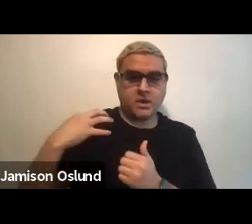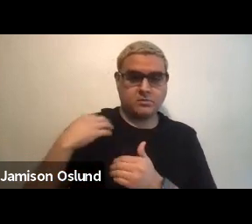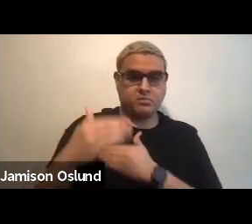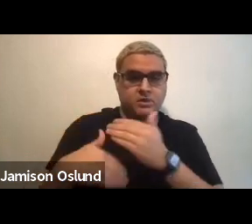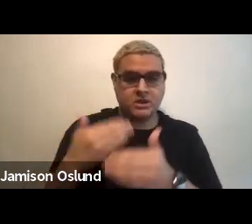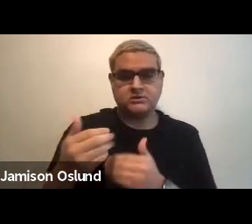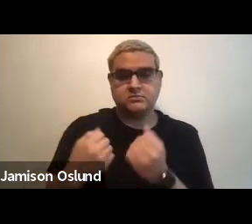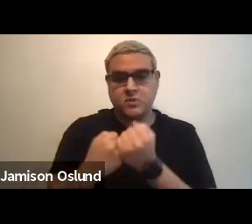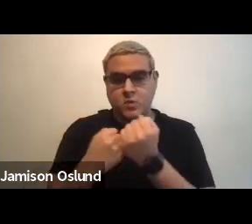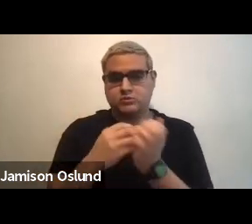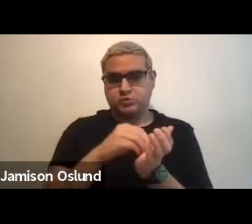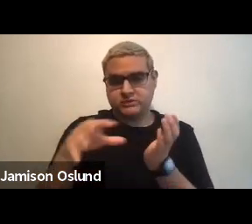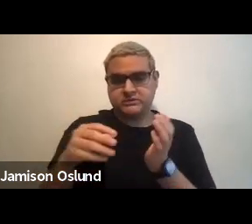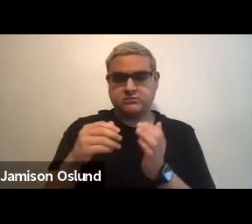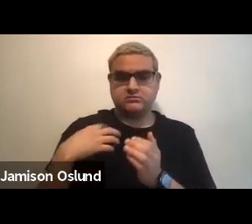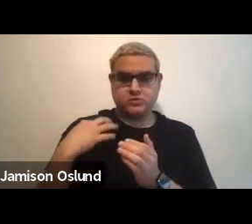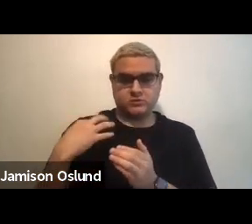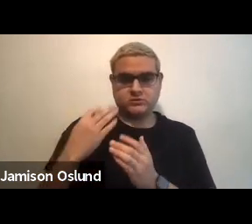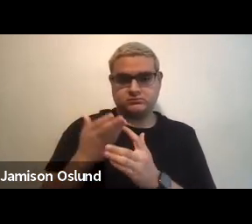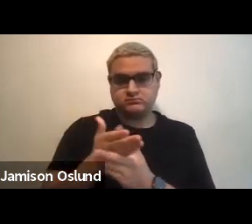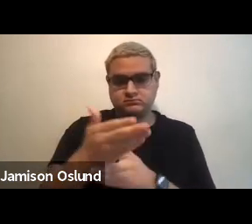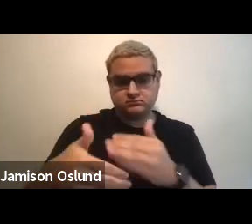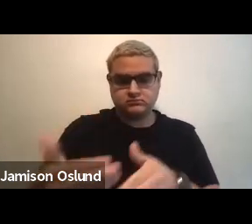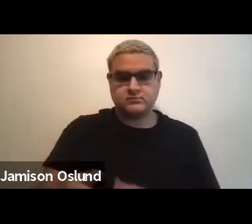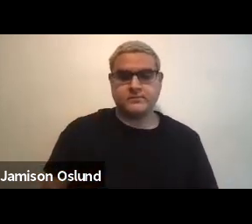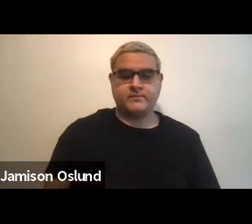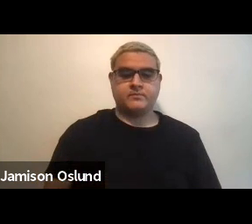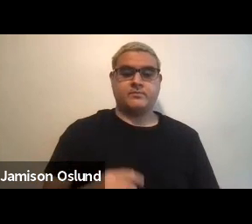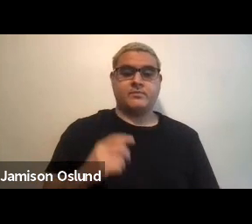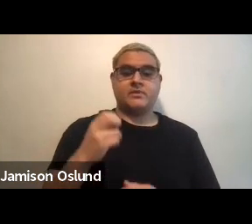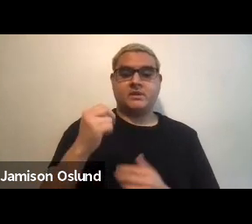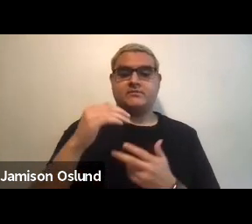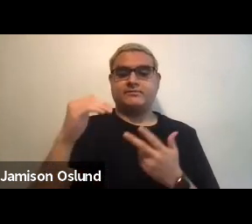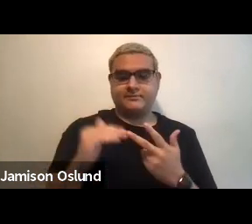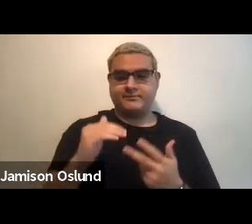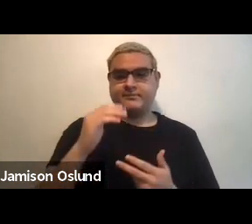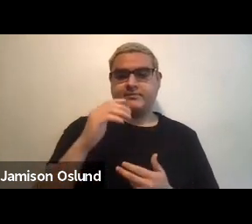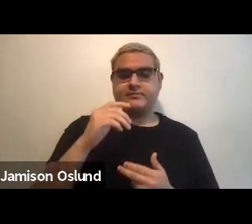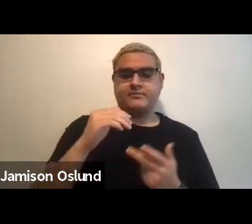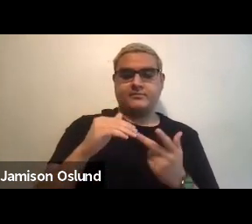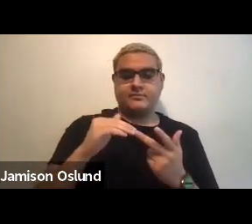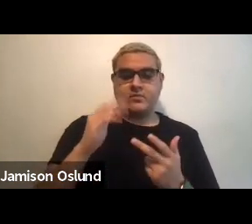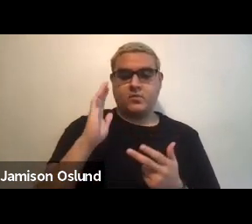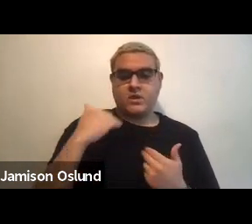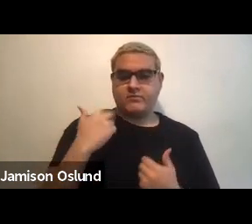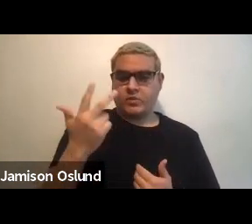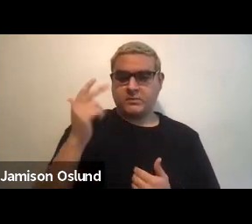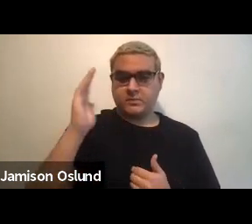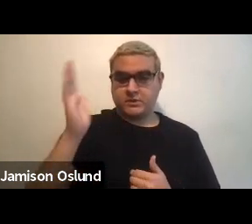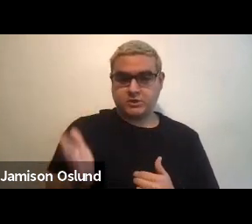advisor who will be helping you with the application process. So if you do decide to apply for a Fulbright, she would be your point of